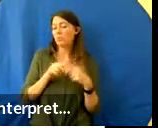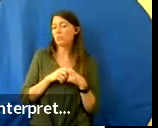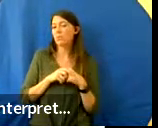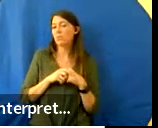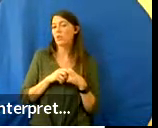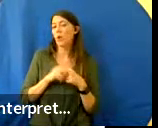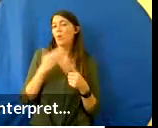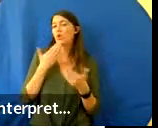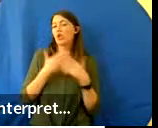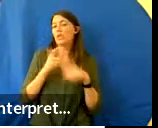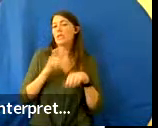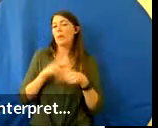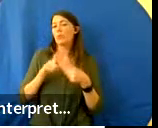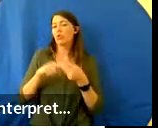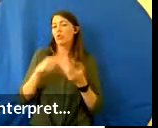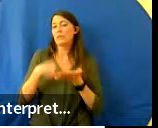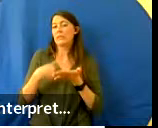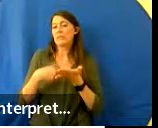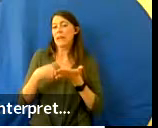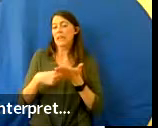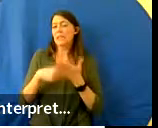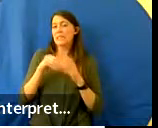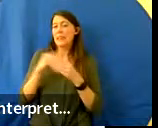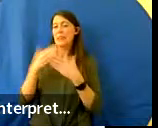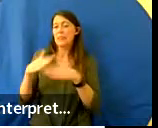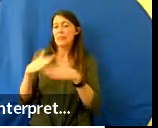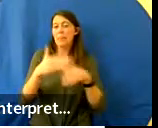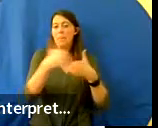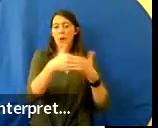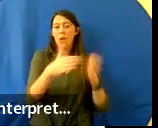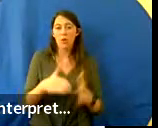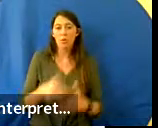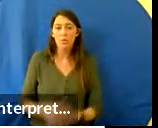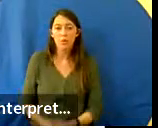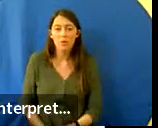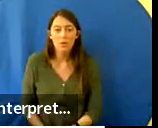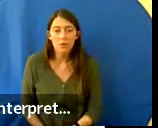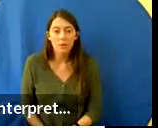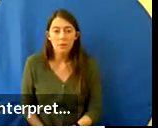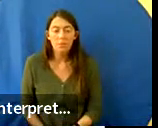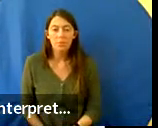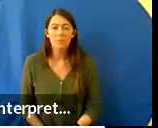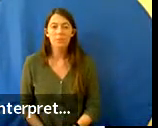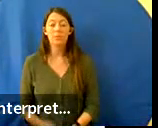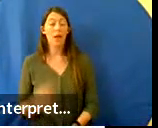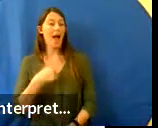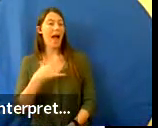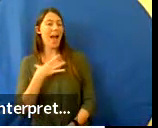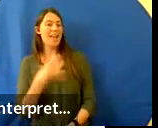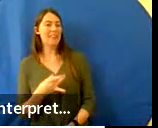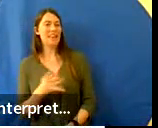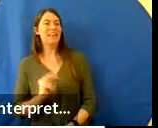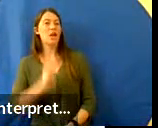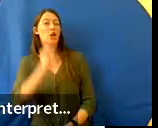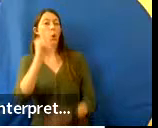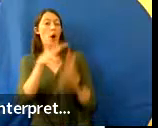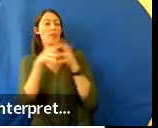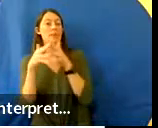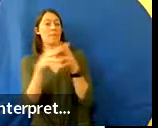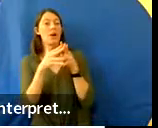Yeah. I love it that it does not have, you know, the North America at the center of the